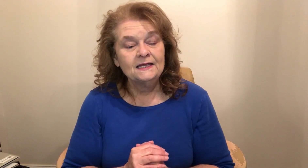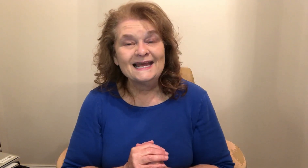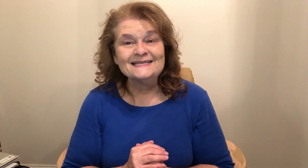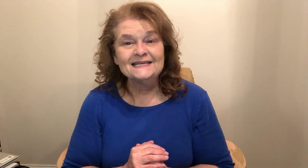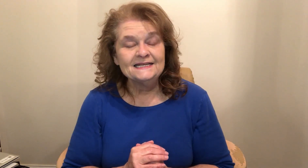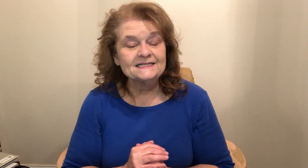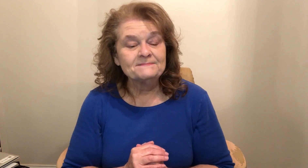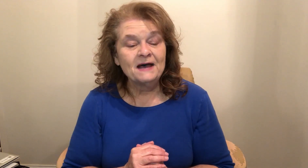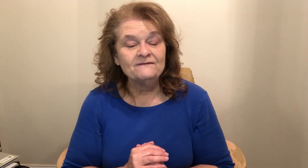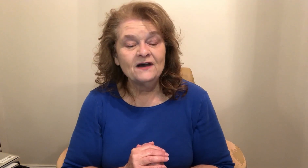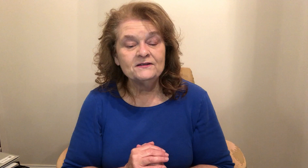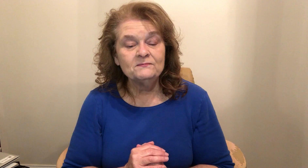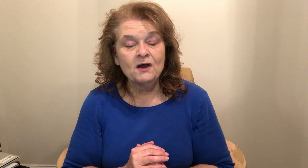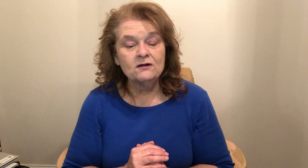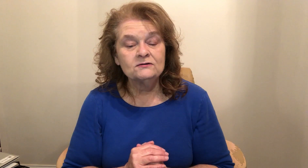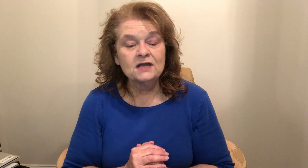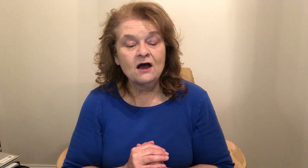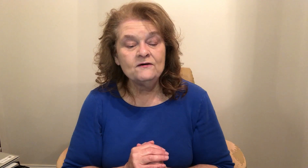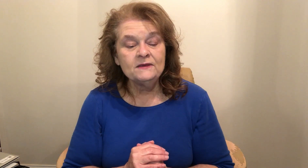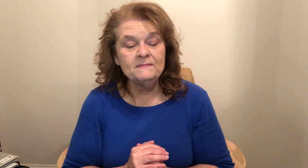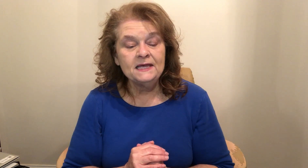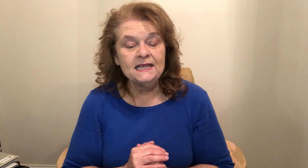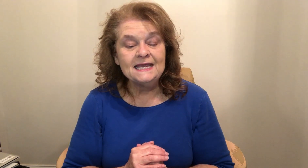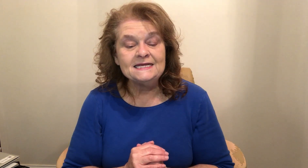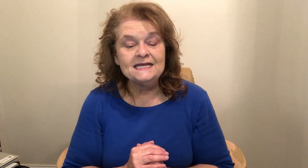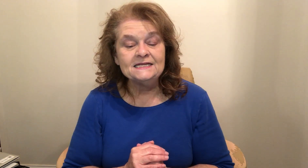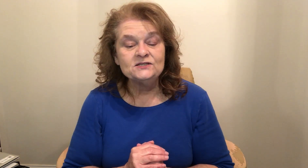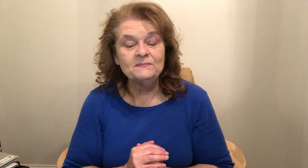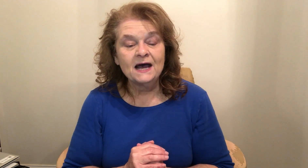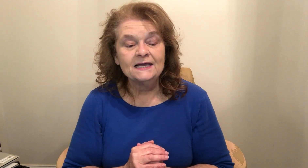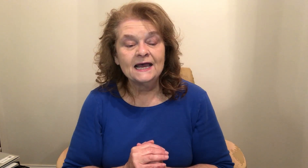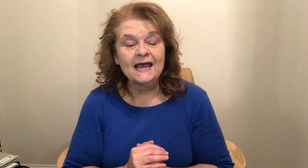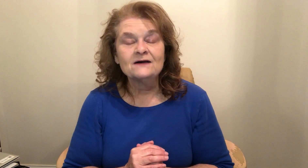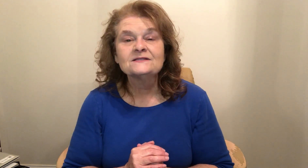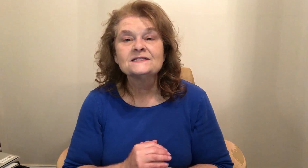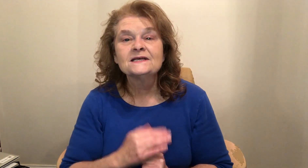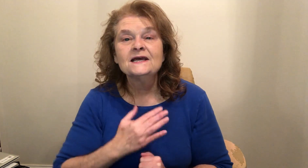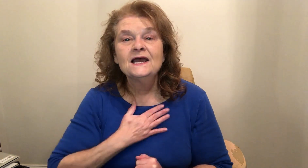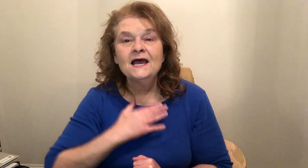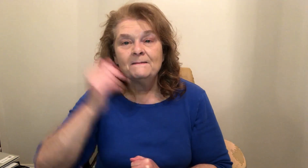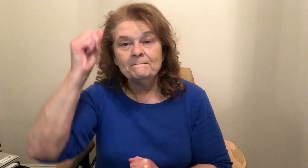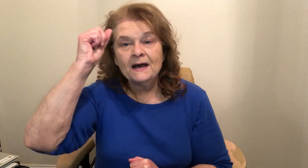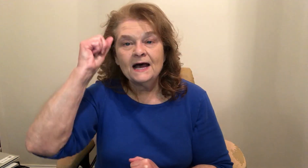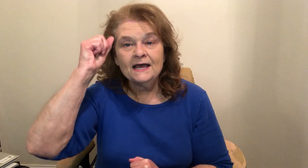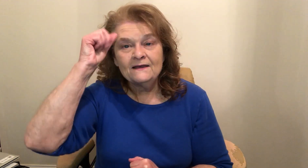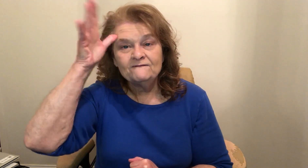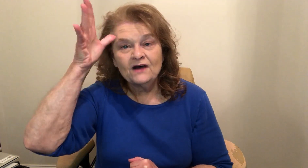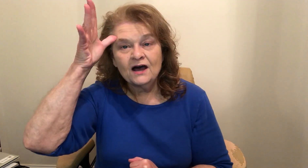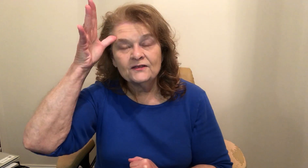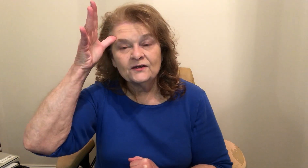Last sentence, my father borrowed all the money he needed to buy a house. My father